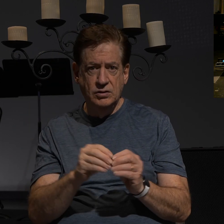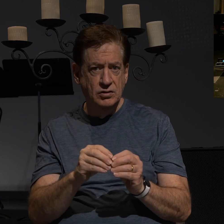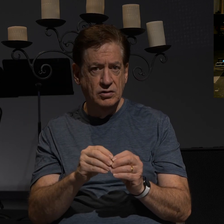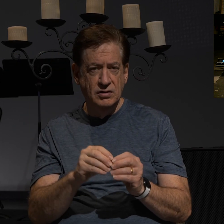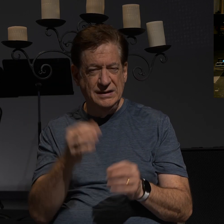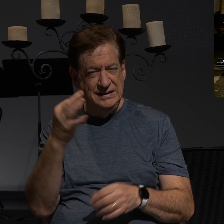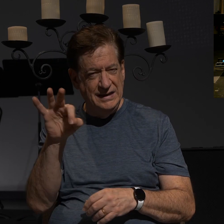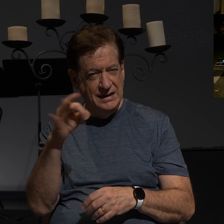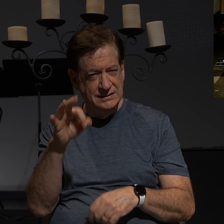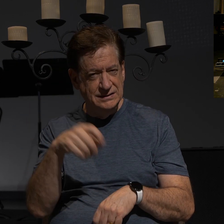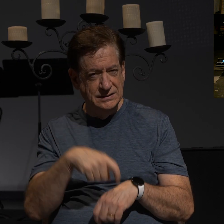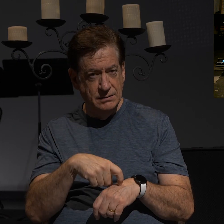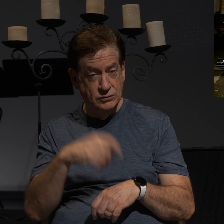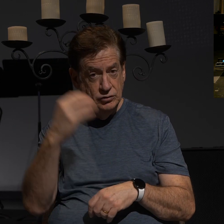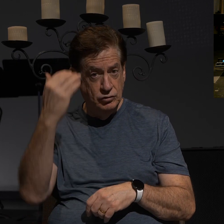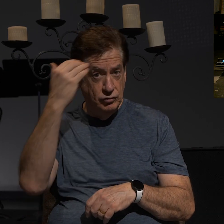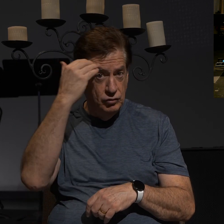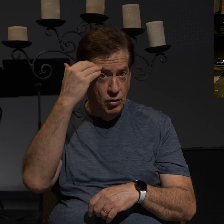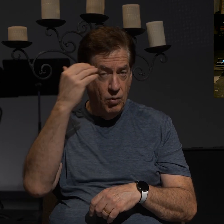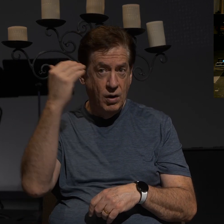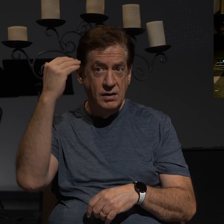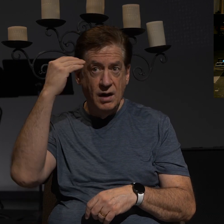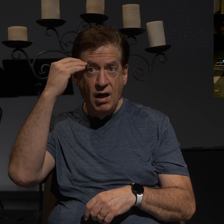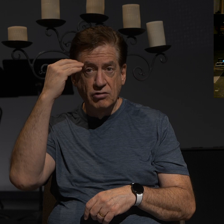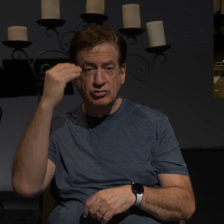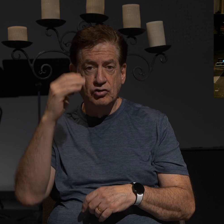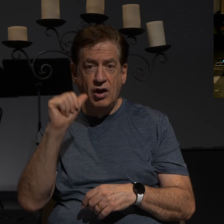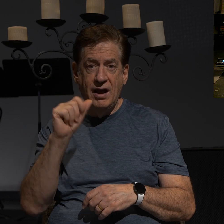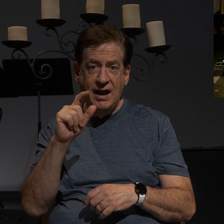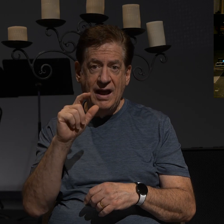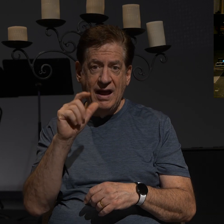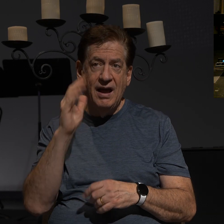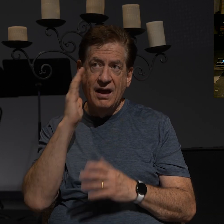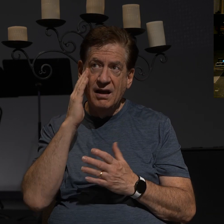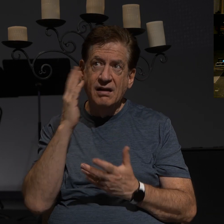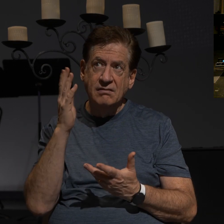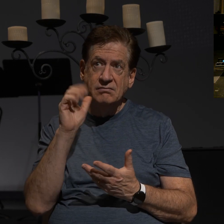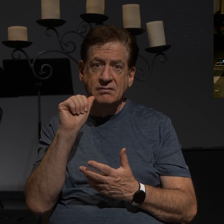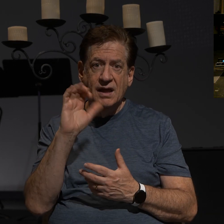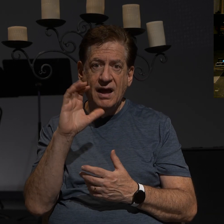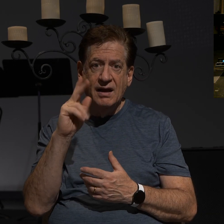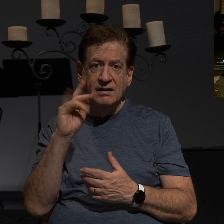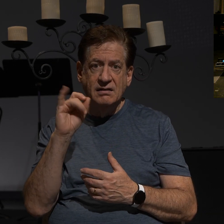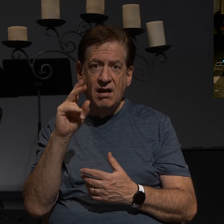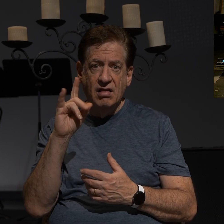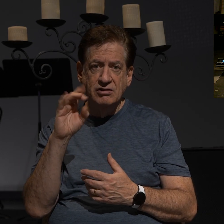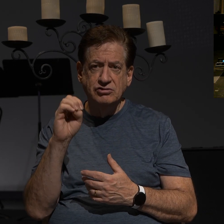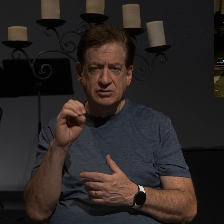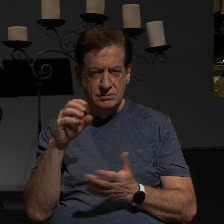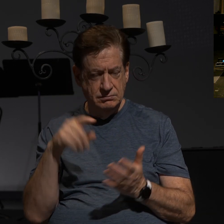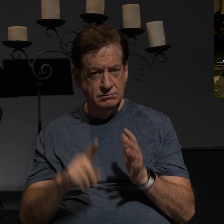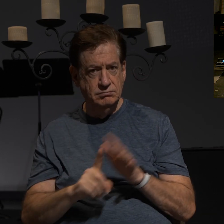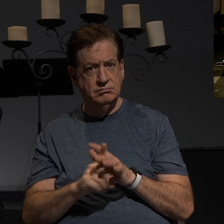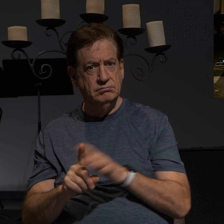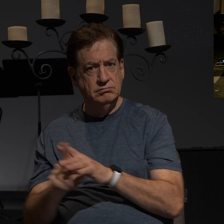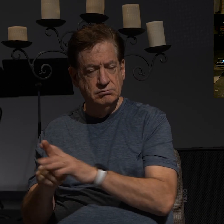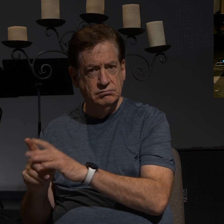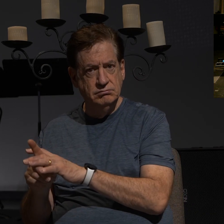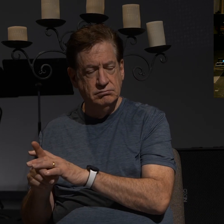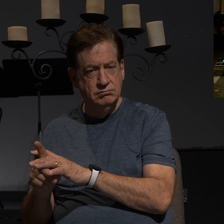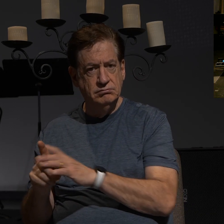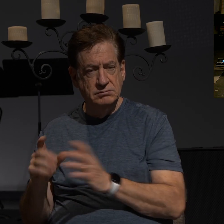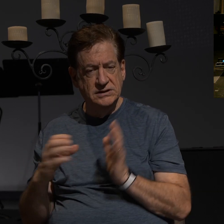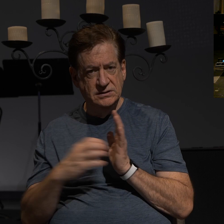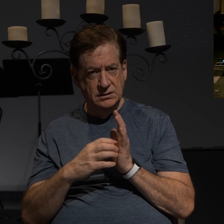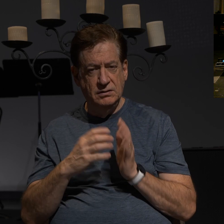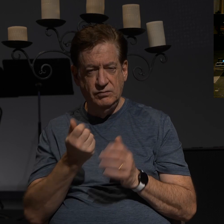times, either the word know or knowledge or acknowledge appears in the text. And we're going to show a few of them to you this morning. They'll be up